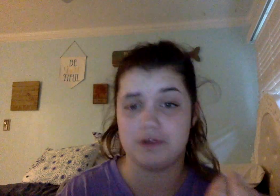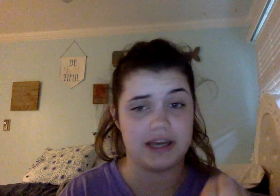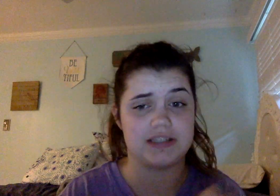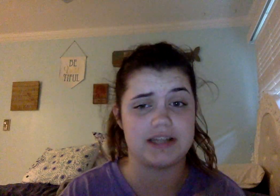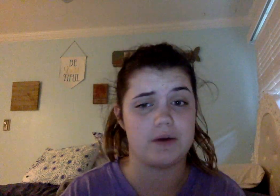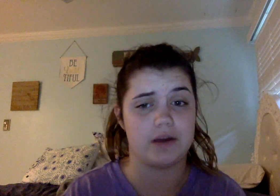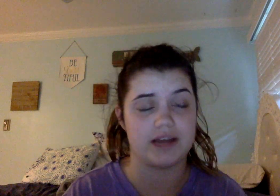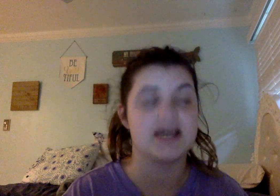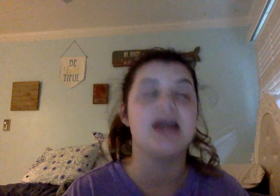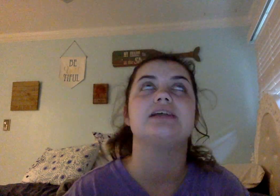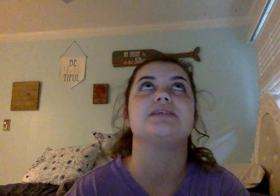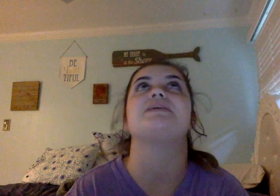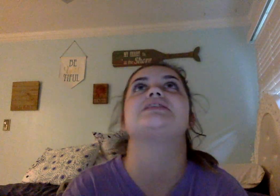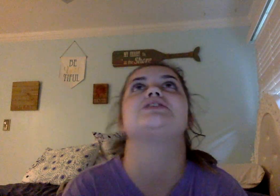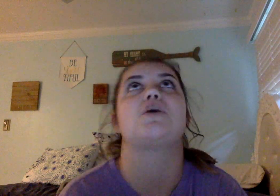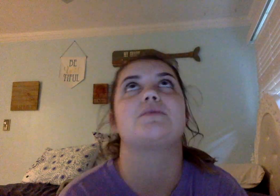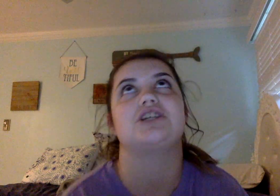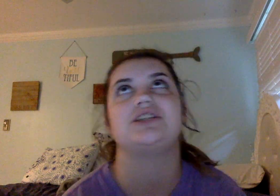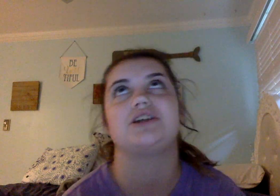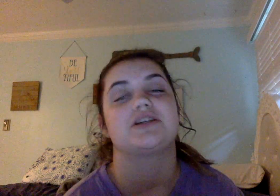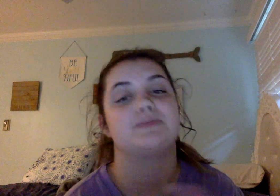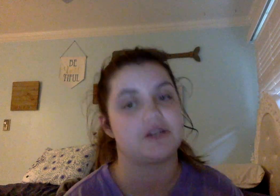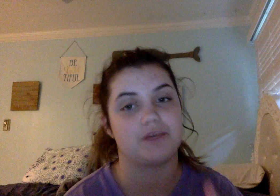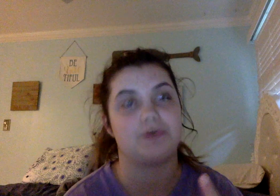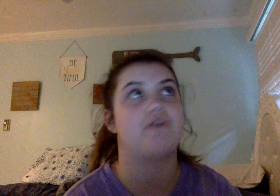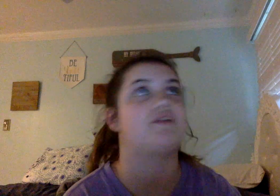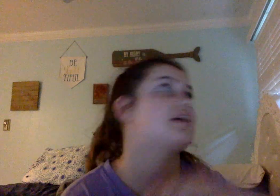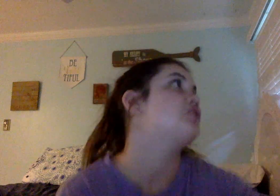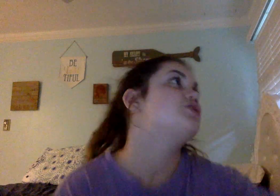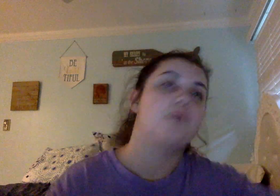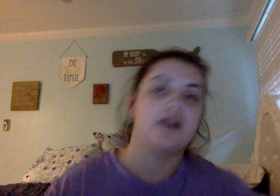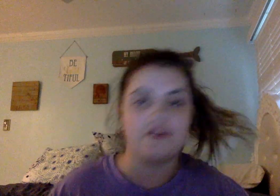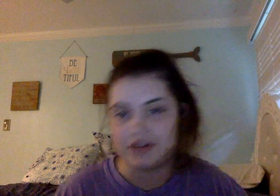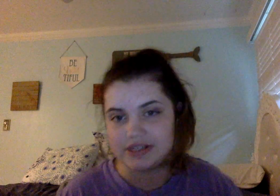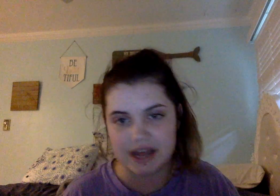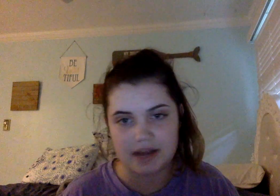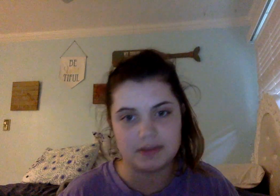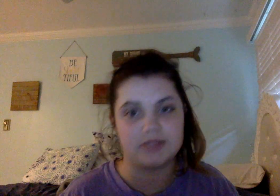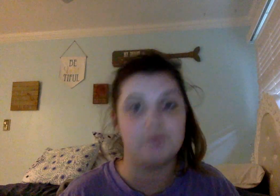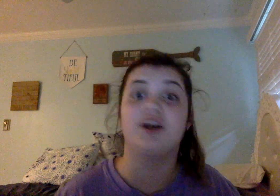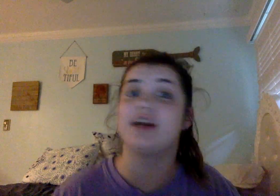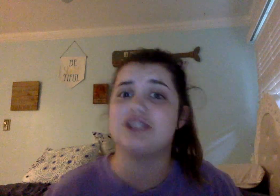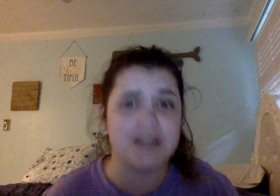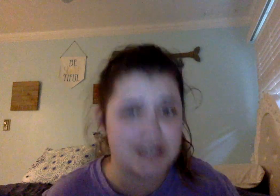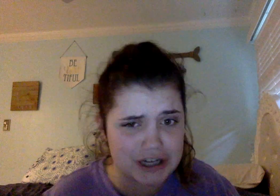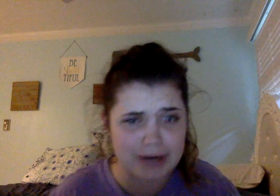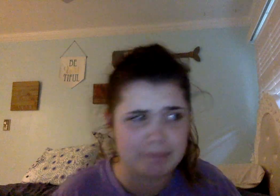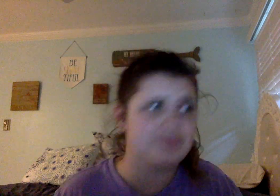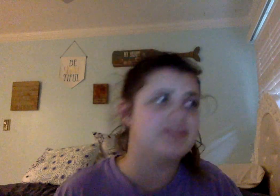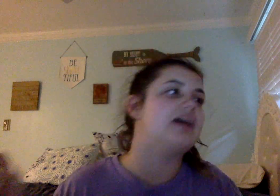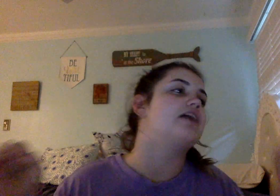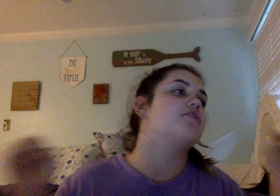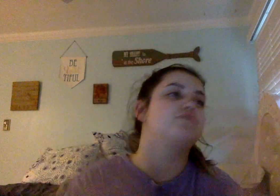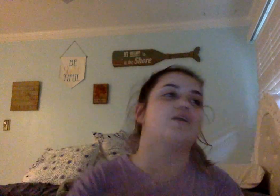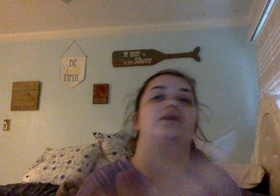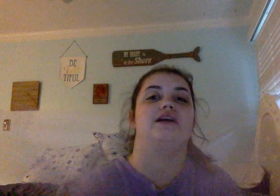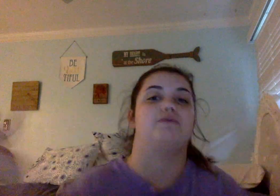can to stay organized, because it makes it so much easier, especially when you have 20 different assignments for each teacher floating around